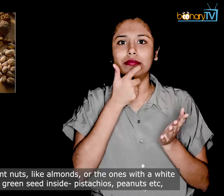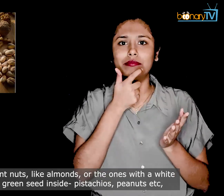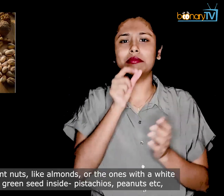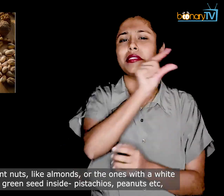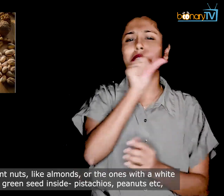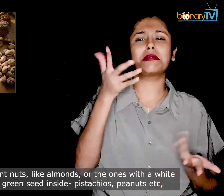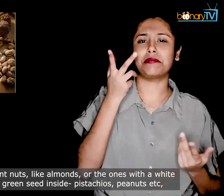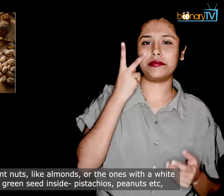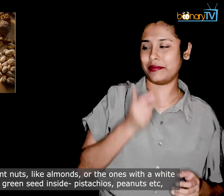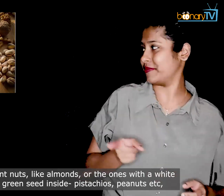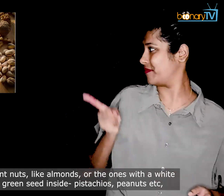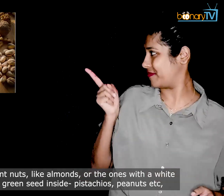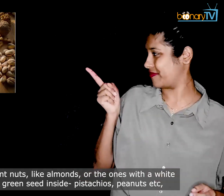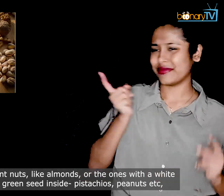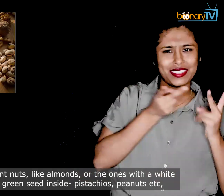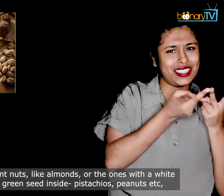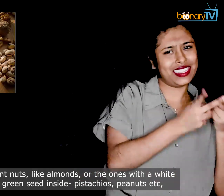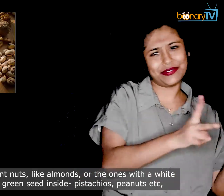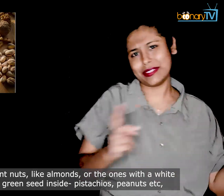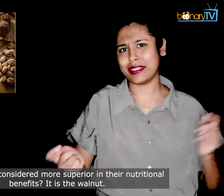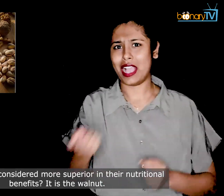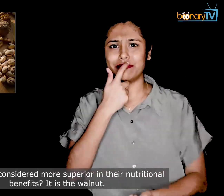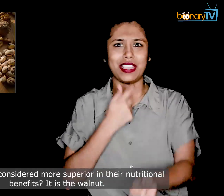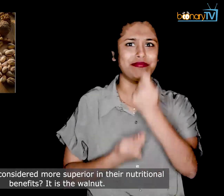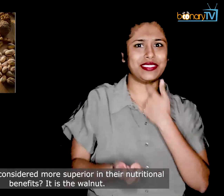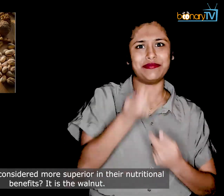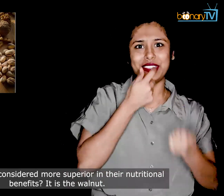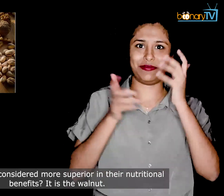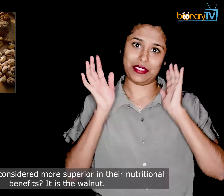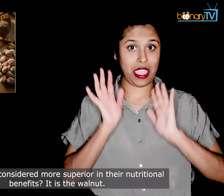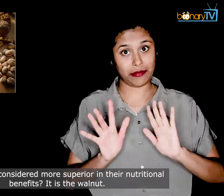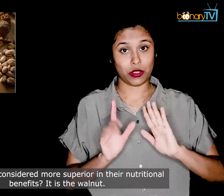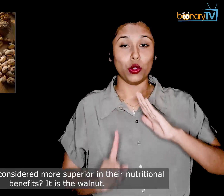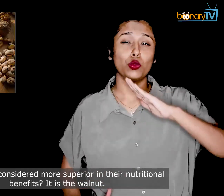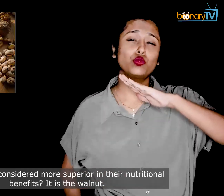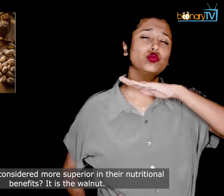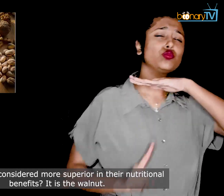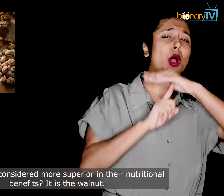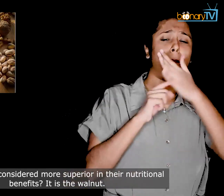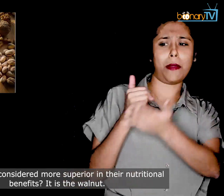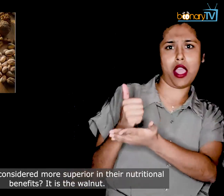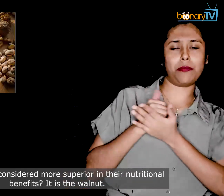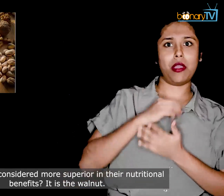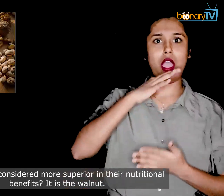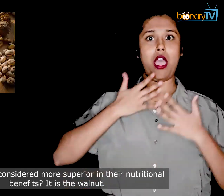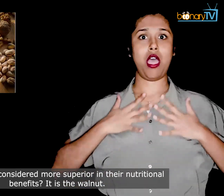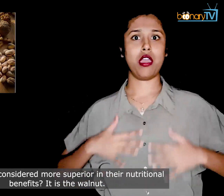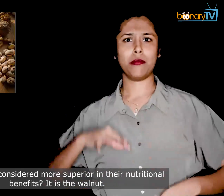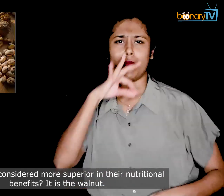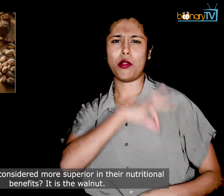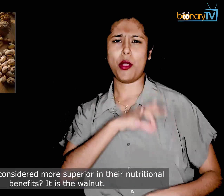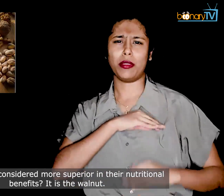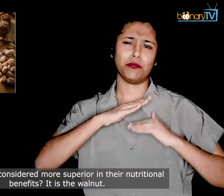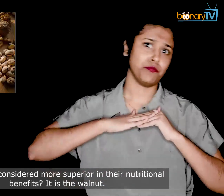etc which nut is considered more superior in their nutritional benefits